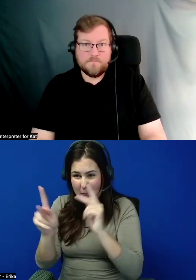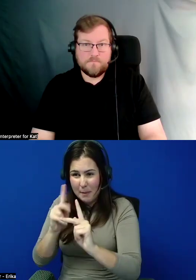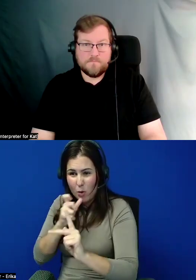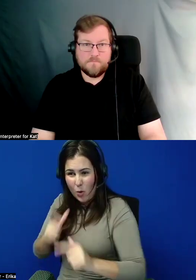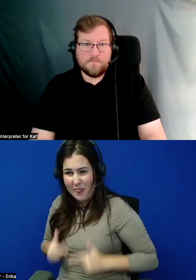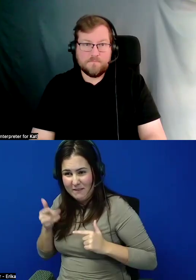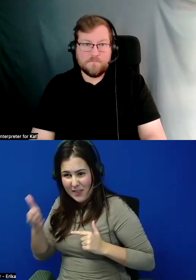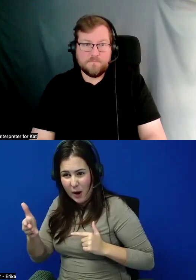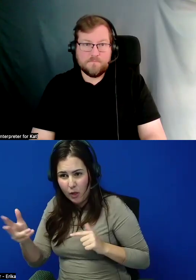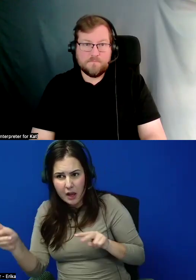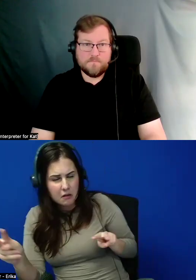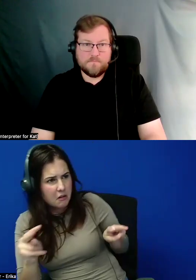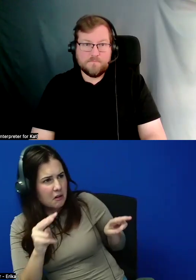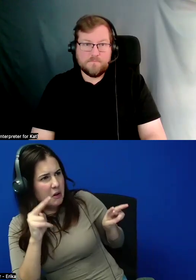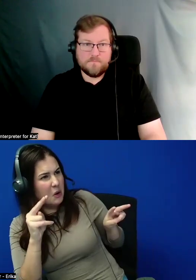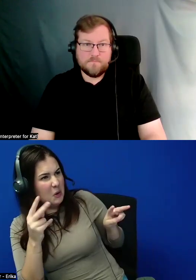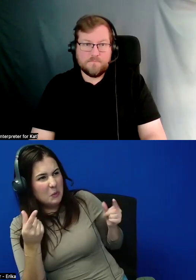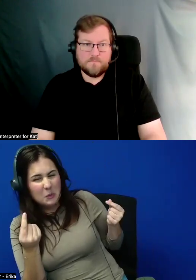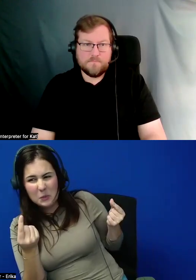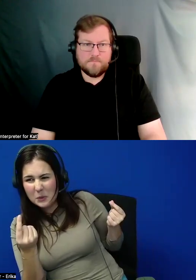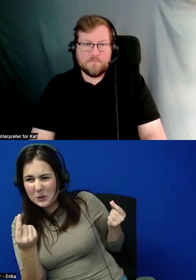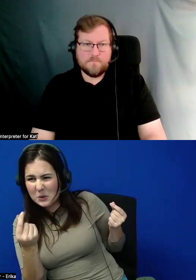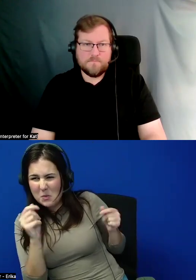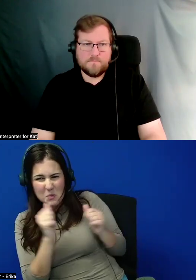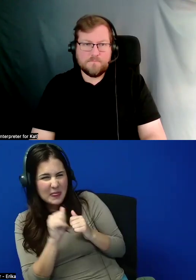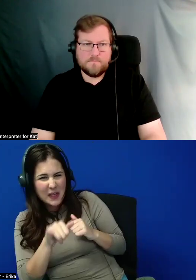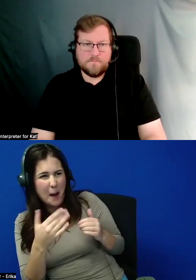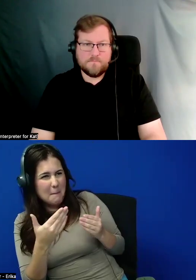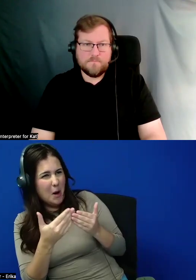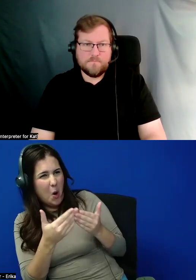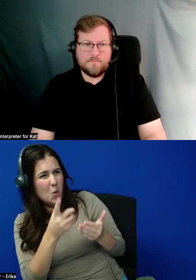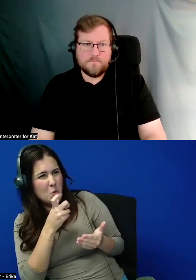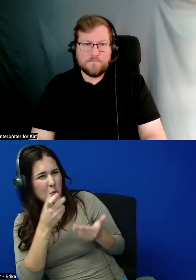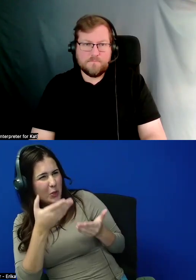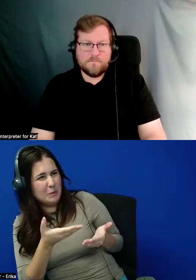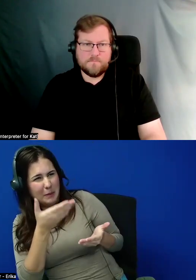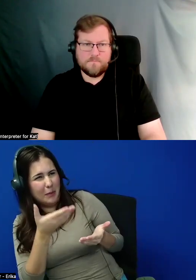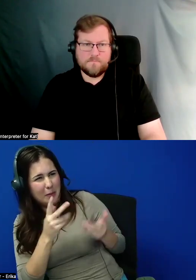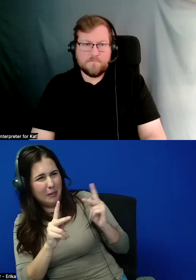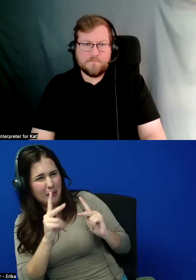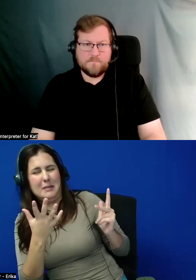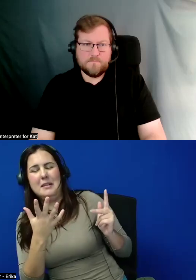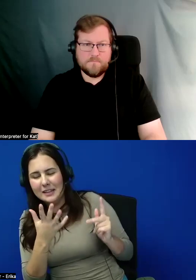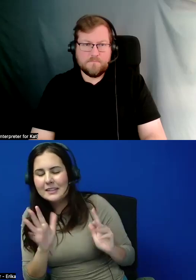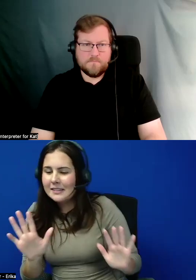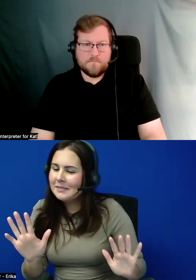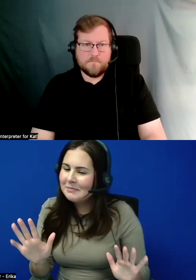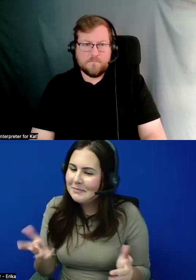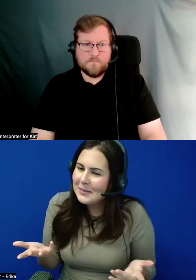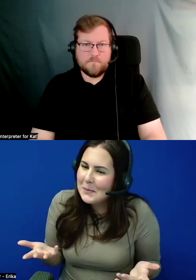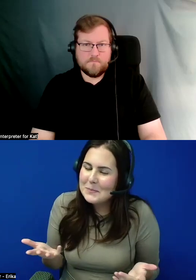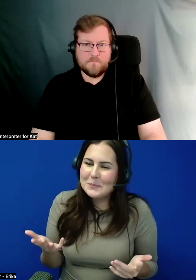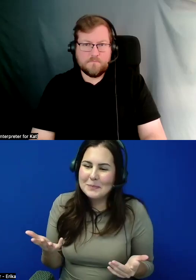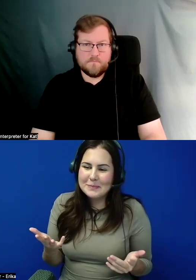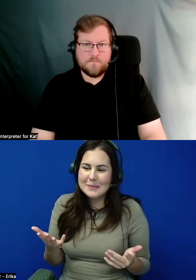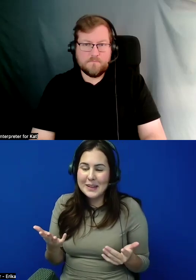these crazy people doing on this giant boat in this tiny river like at this time of year? Like it felt like we kind of